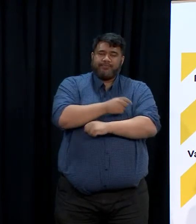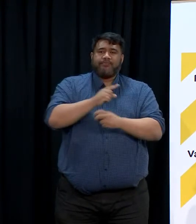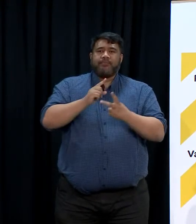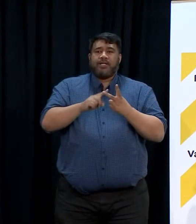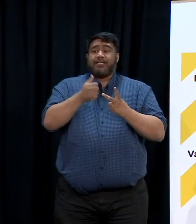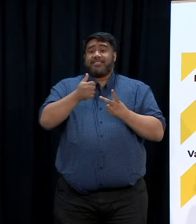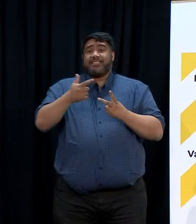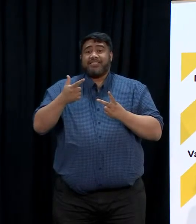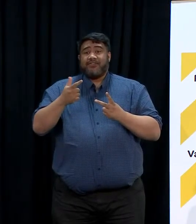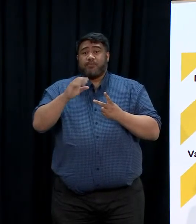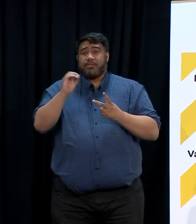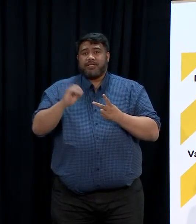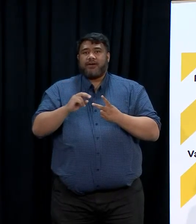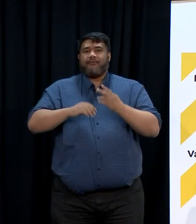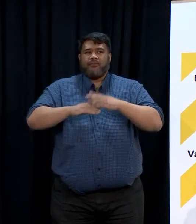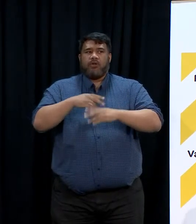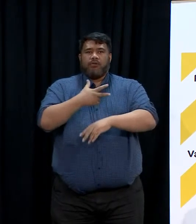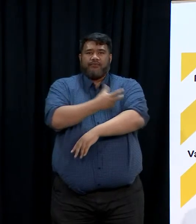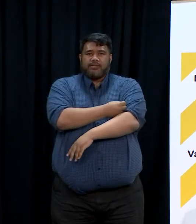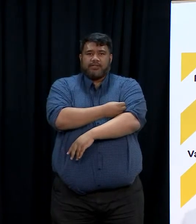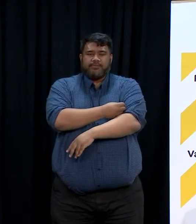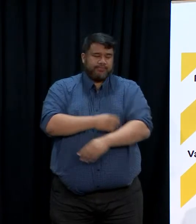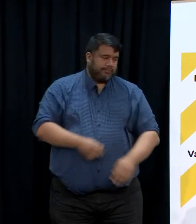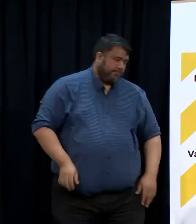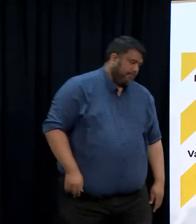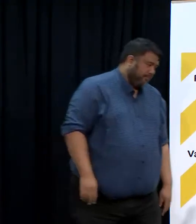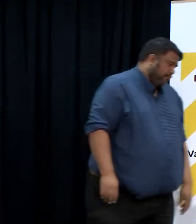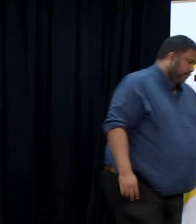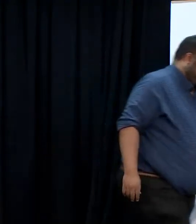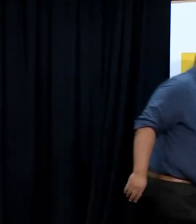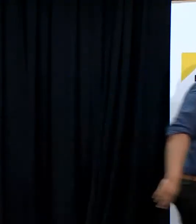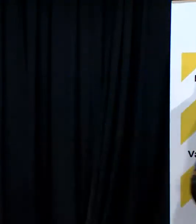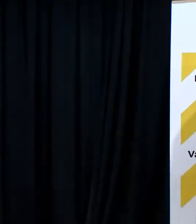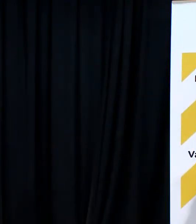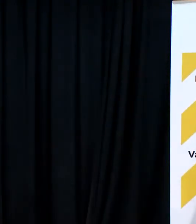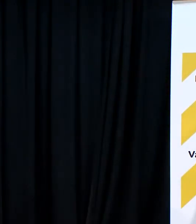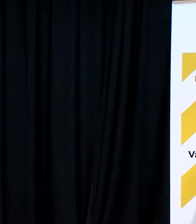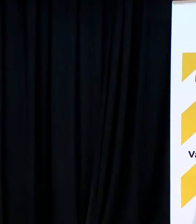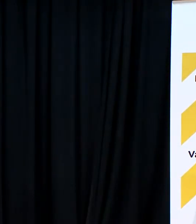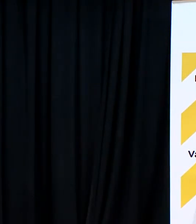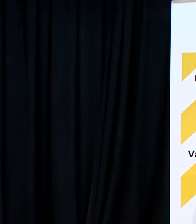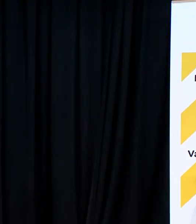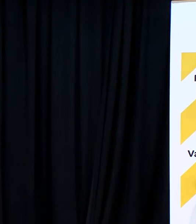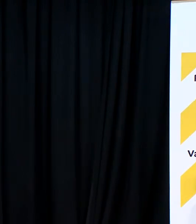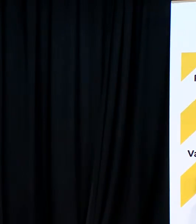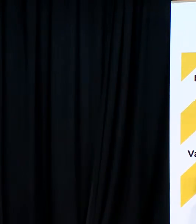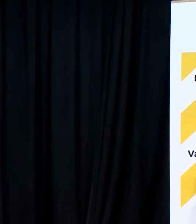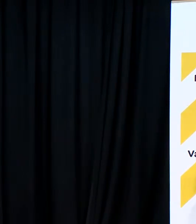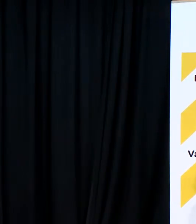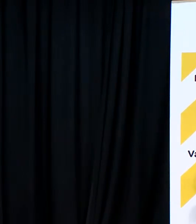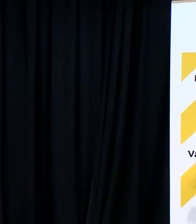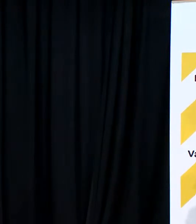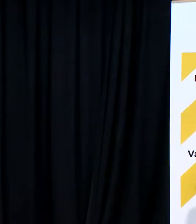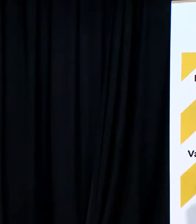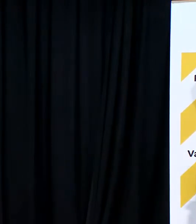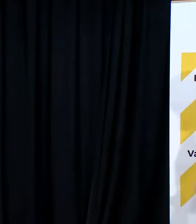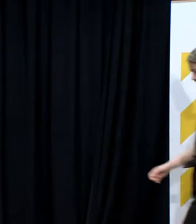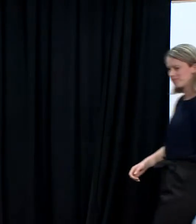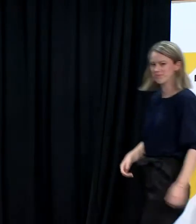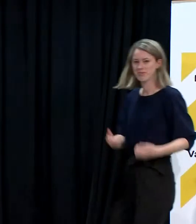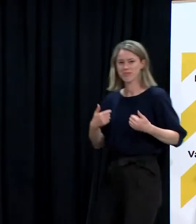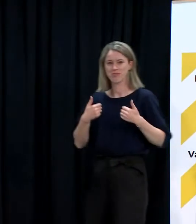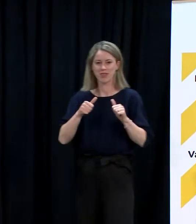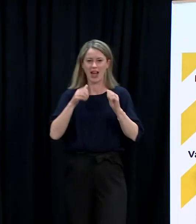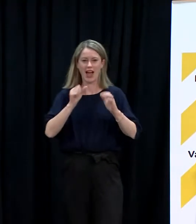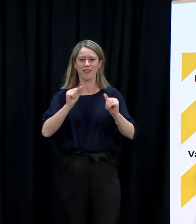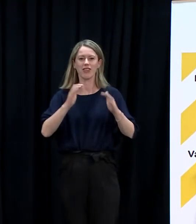fully vaccinated. The country also now has its highest altitude vaccine, a drive-through clinic in Arthur's Pass. I'm